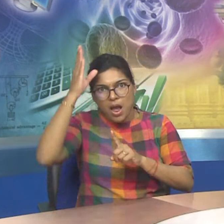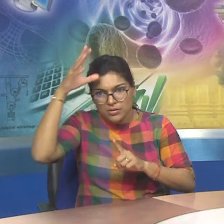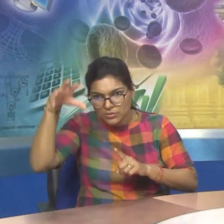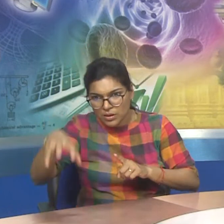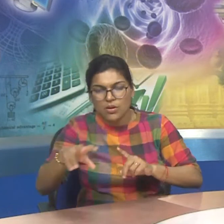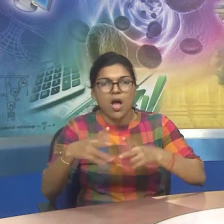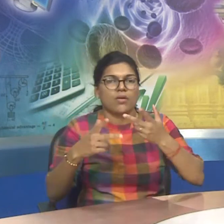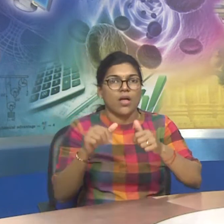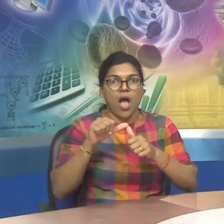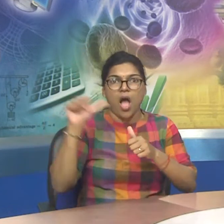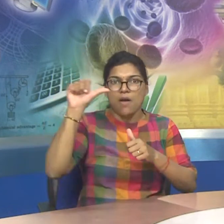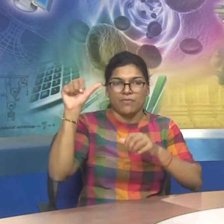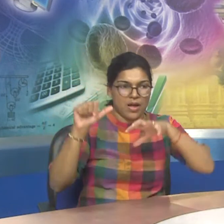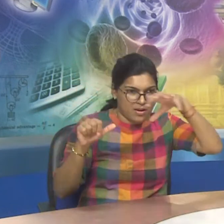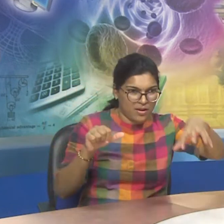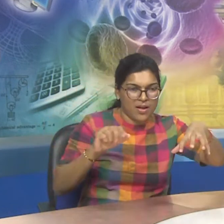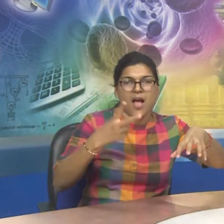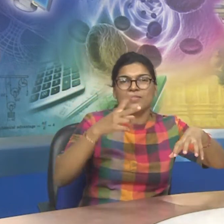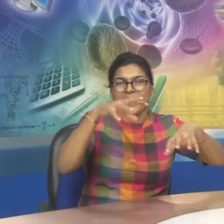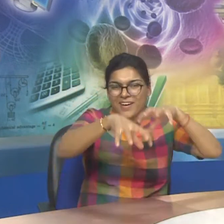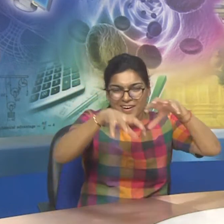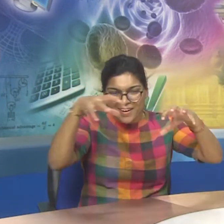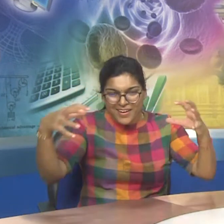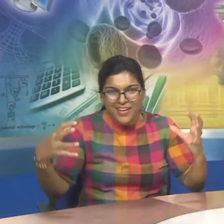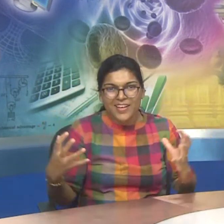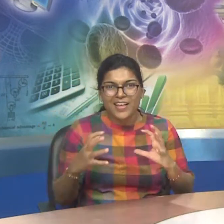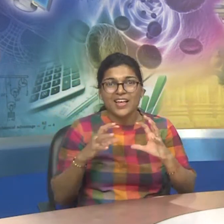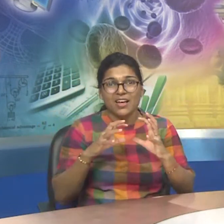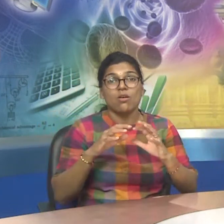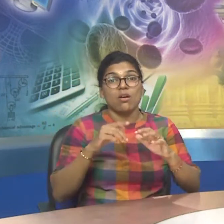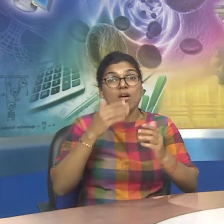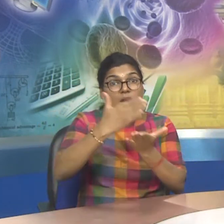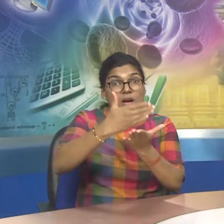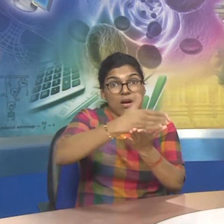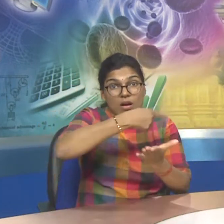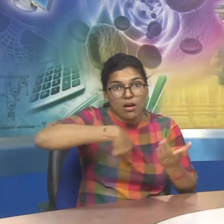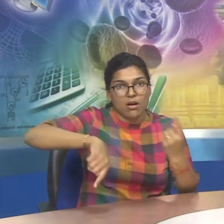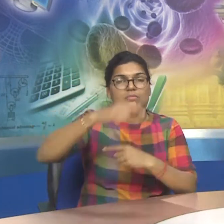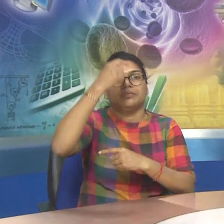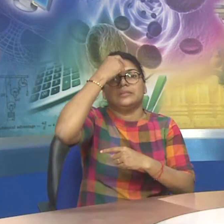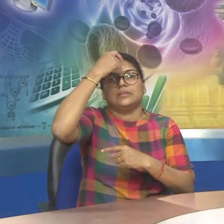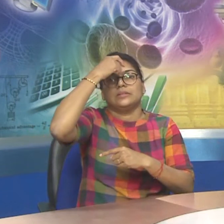You have seen that the poet is using the same pronoun